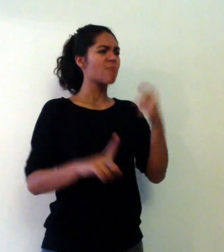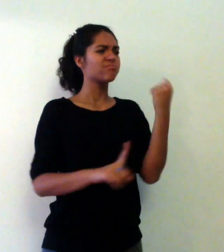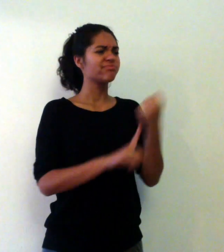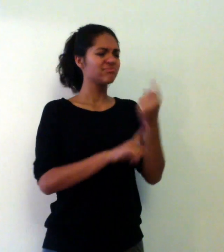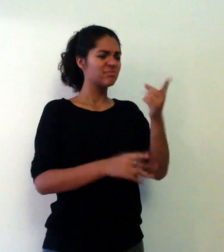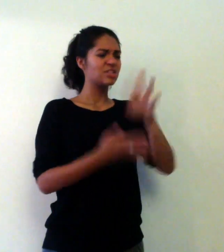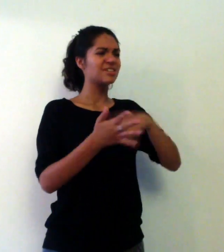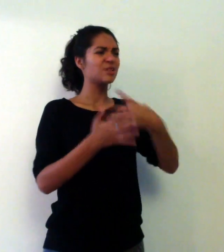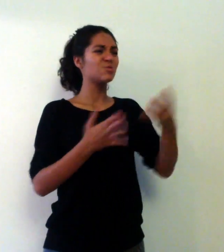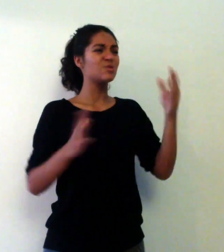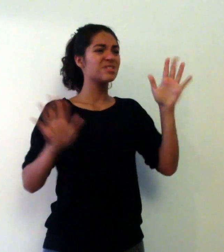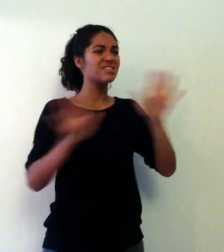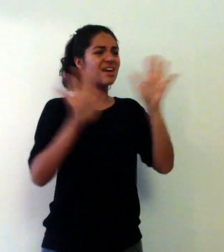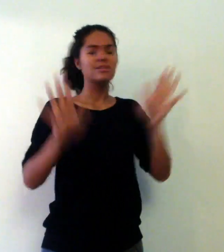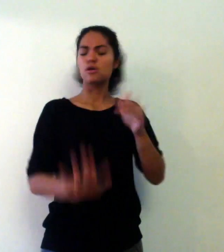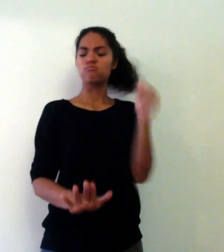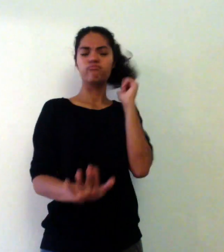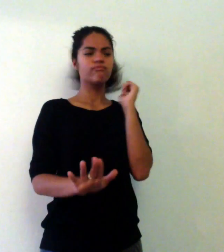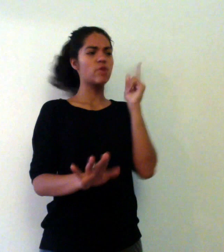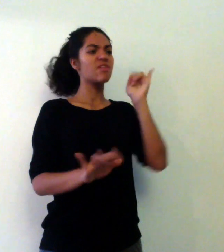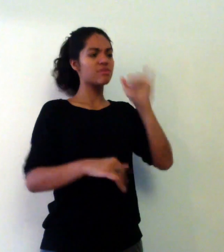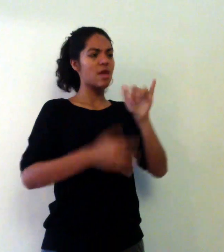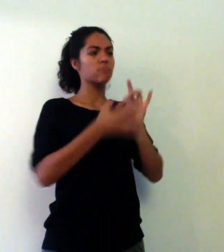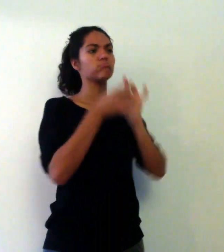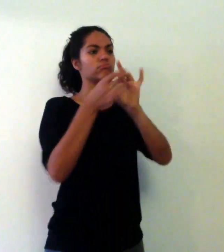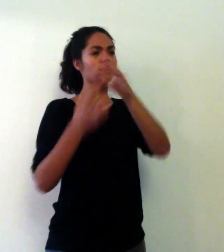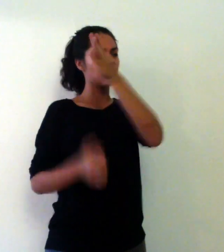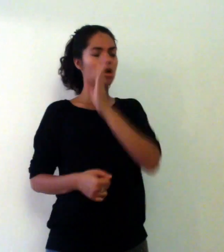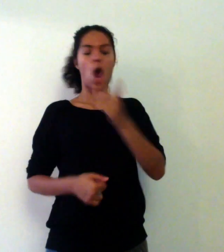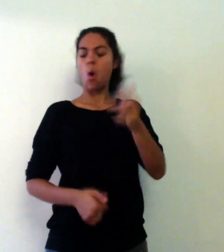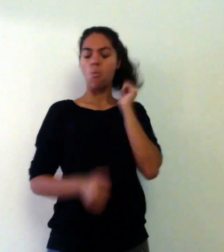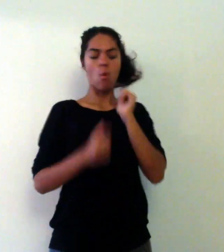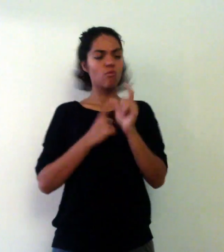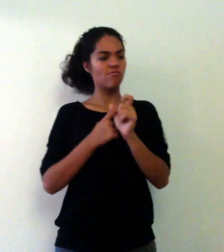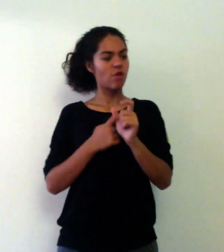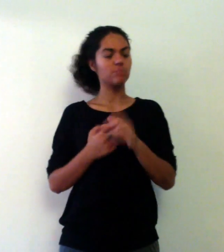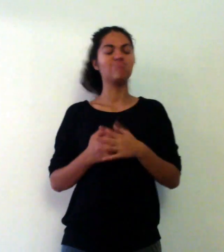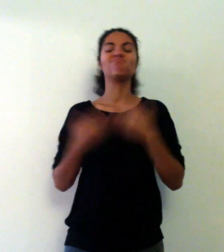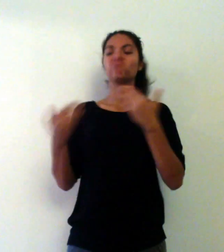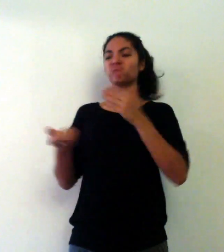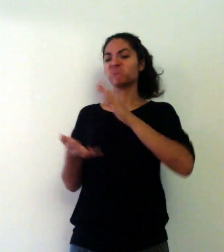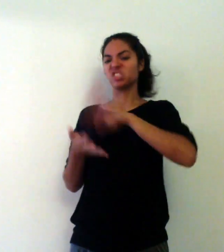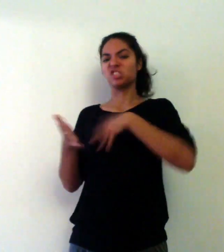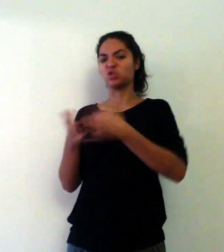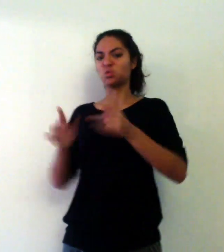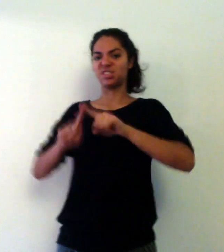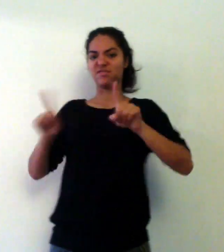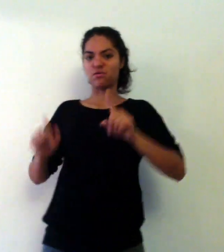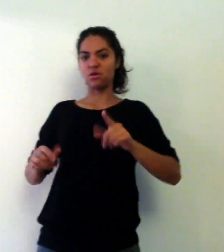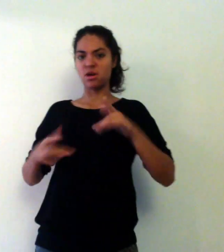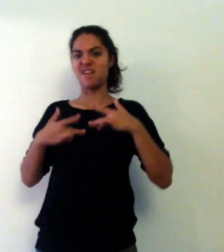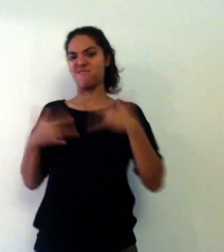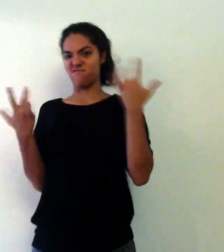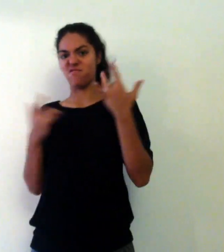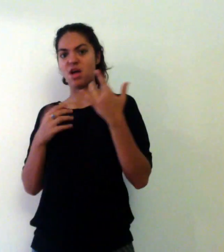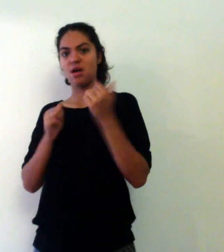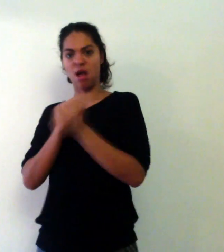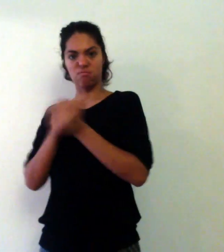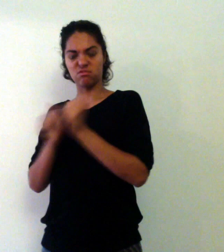400 meters. And at one point in that film, he has a conversation with his sister, Jenny. Jenny, who was living in Canada for many